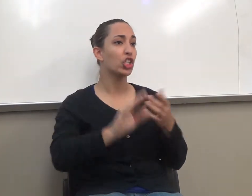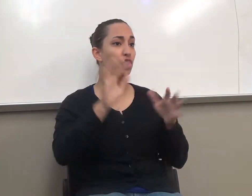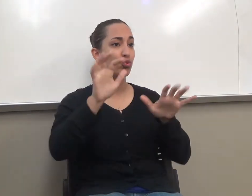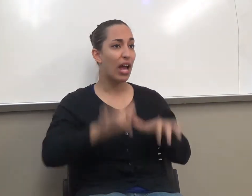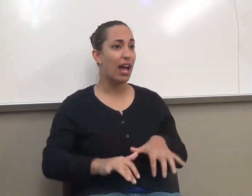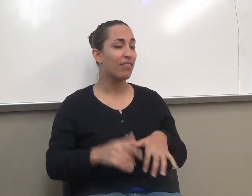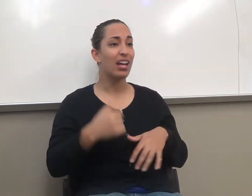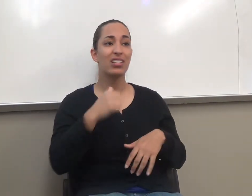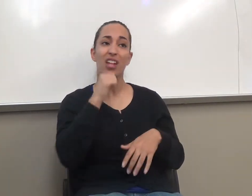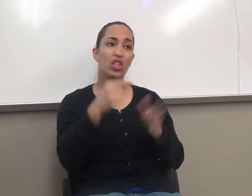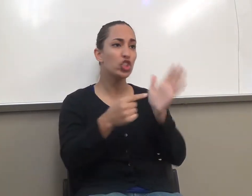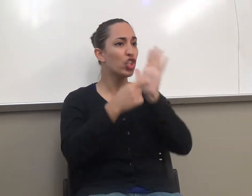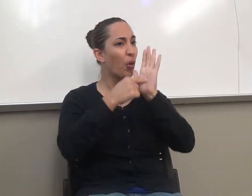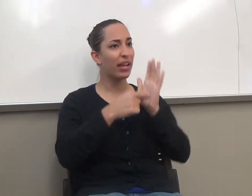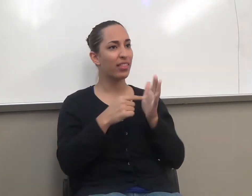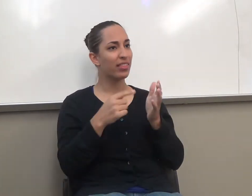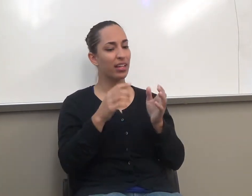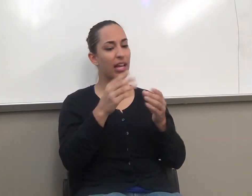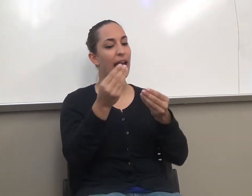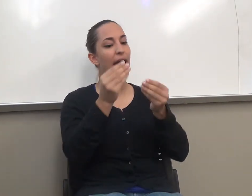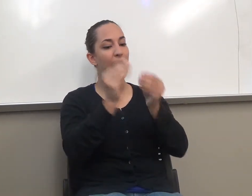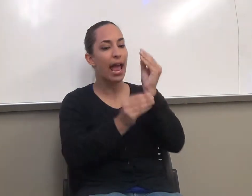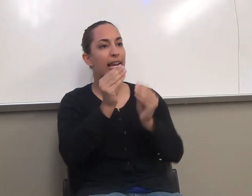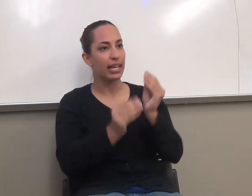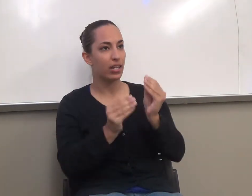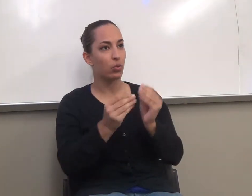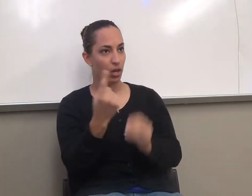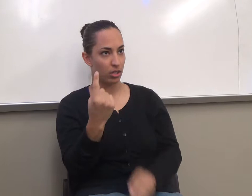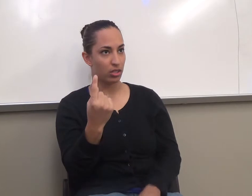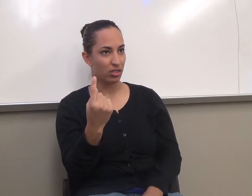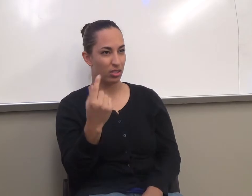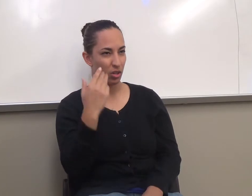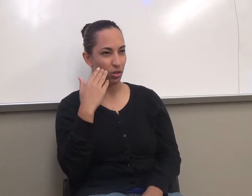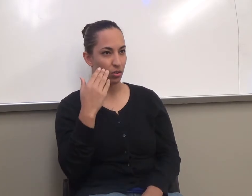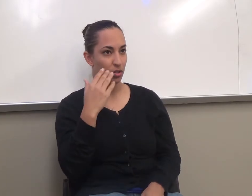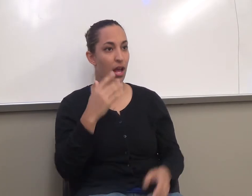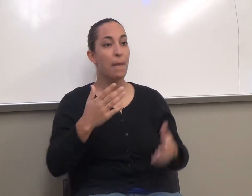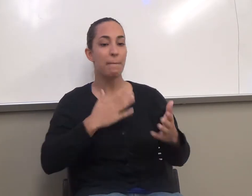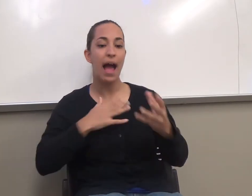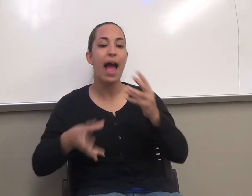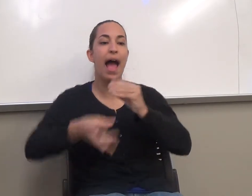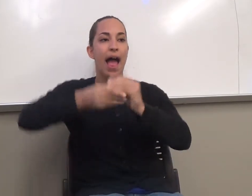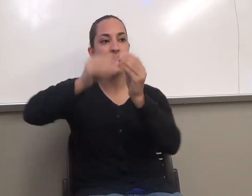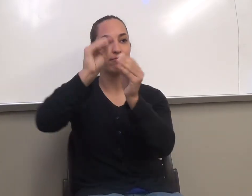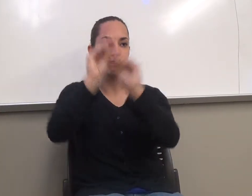I saved it out, and I will, oops.